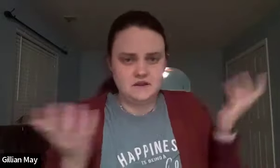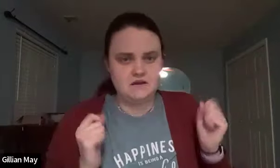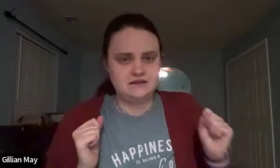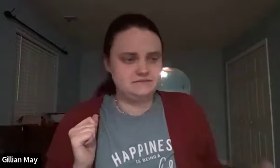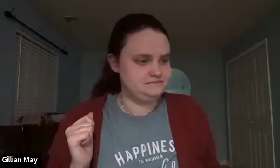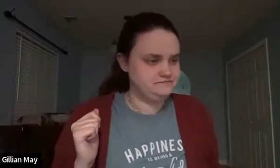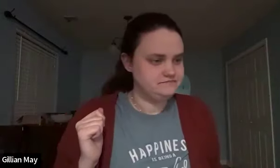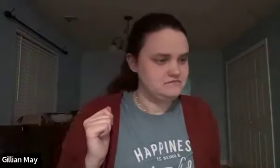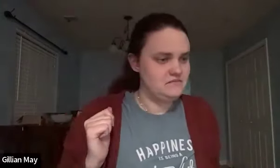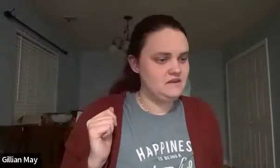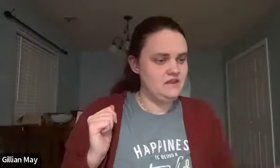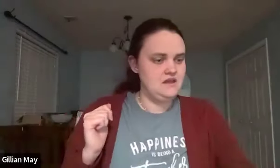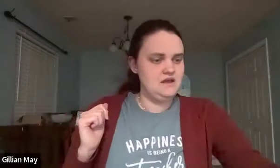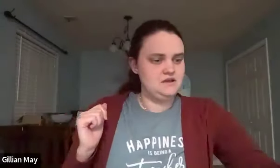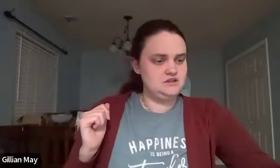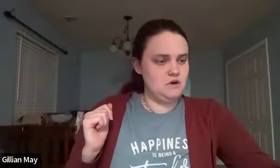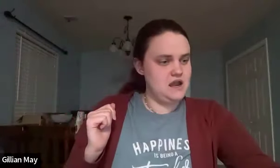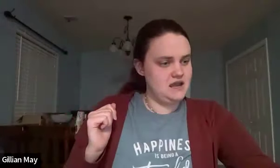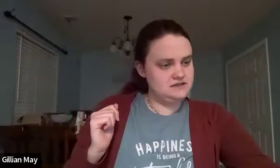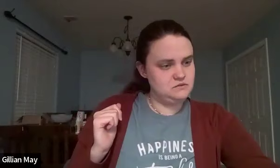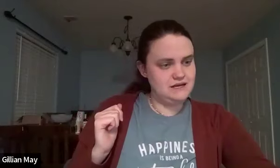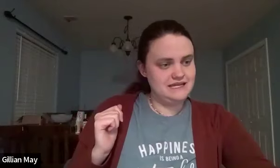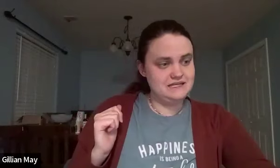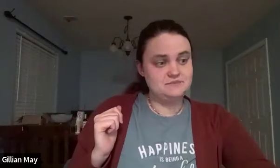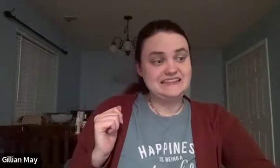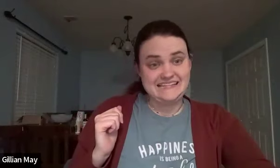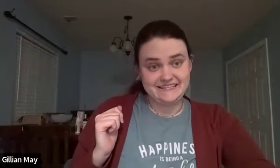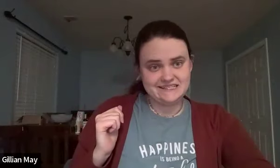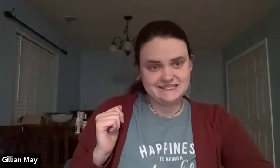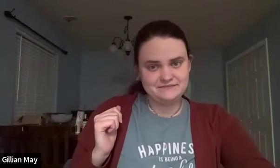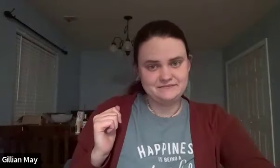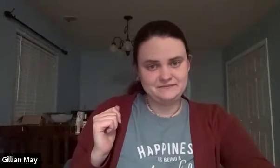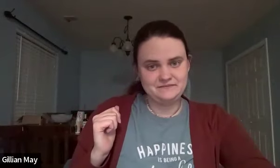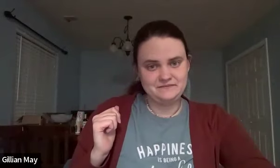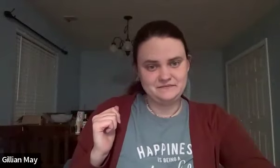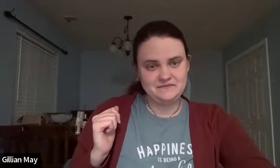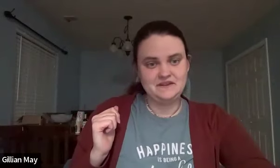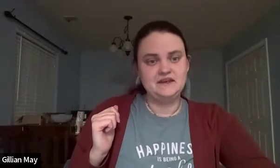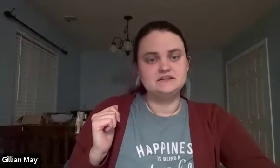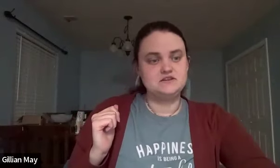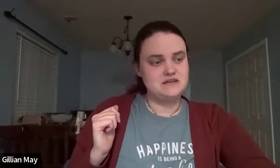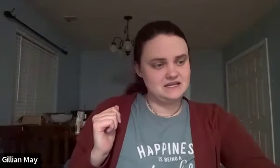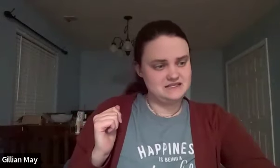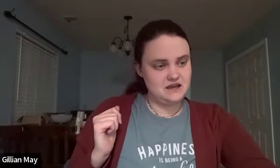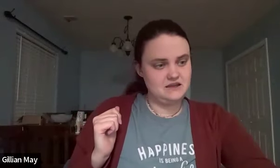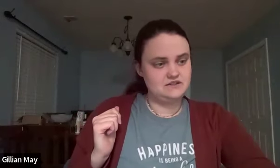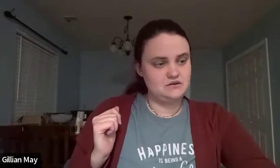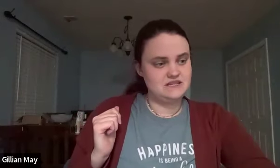All right. So our next one is please. So the next sign, so the sign